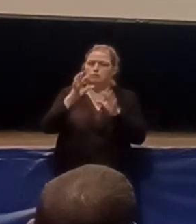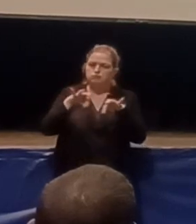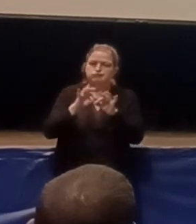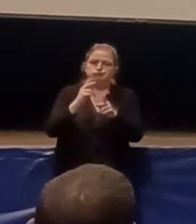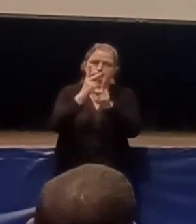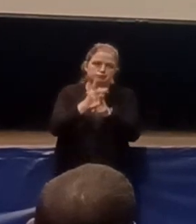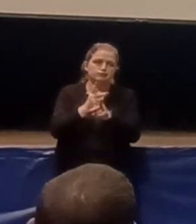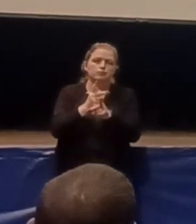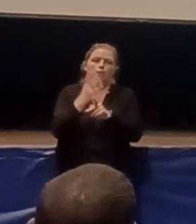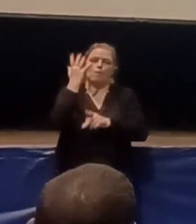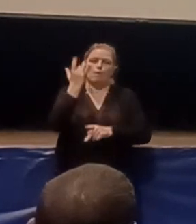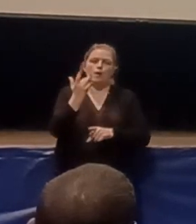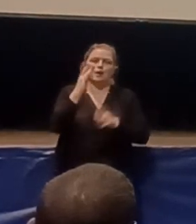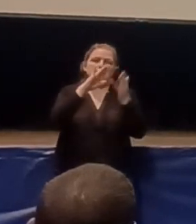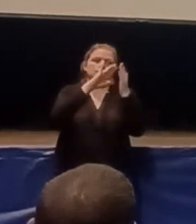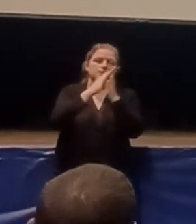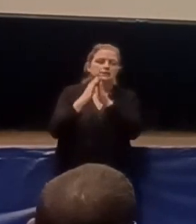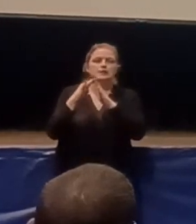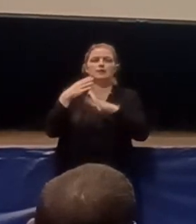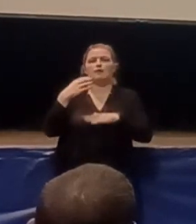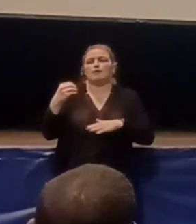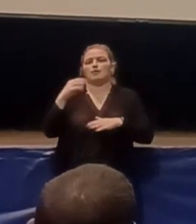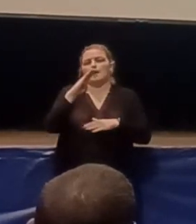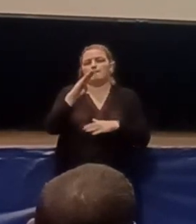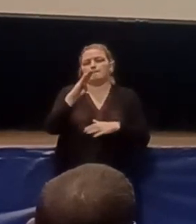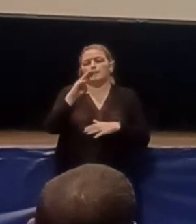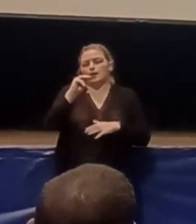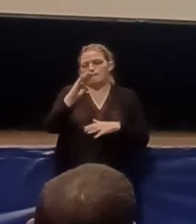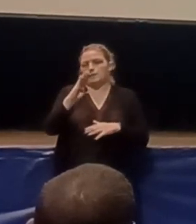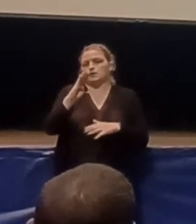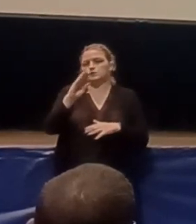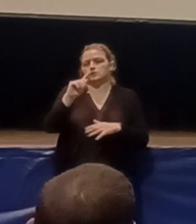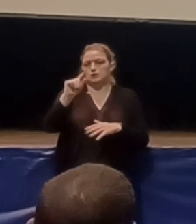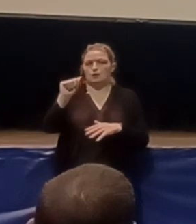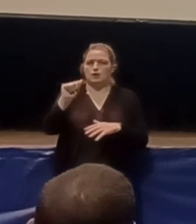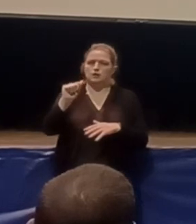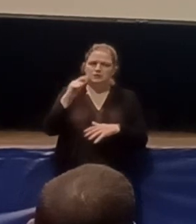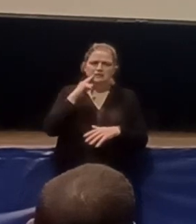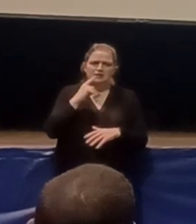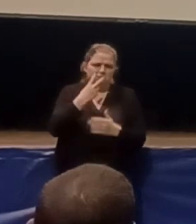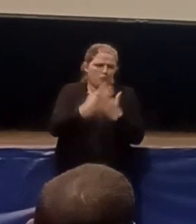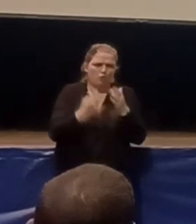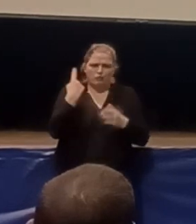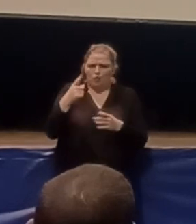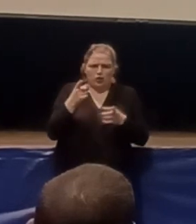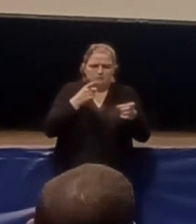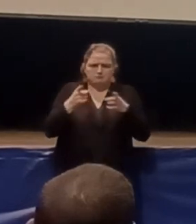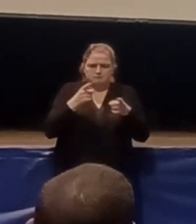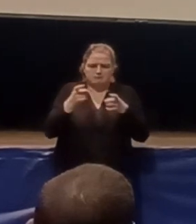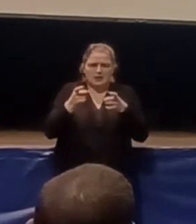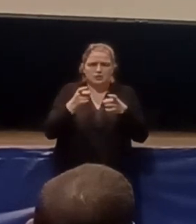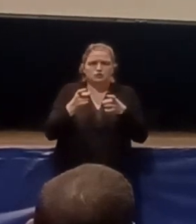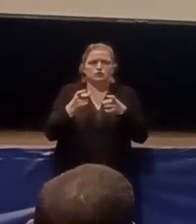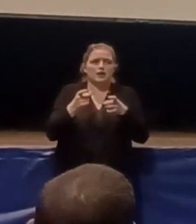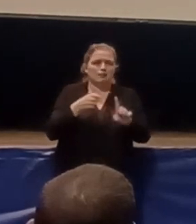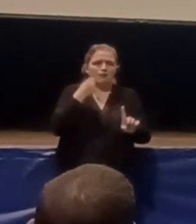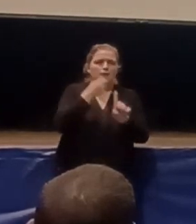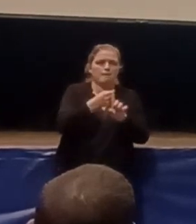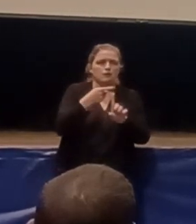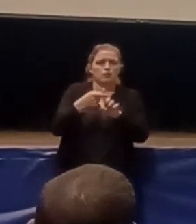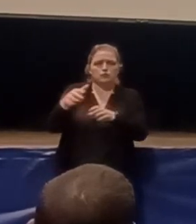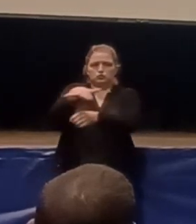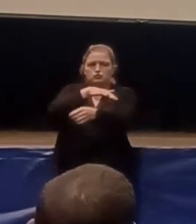maintained because the city and the MbTA both said that this was to mitigate the impacts on the